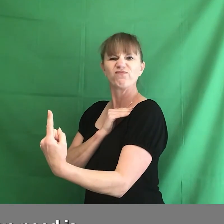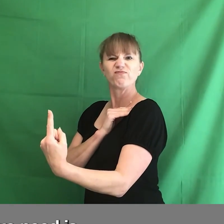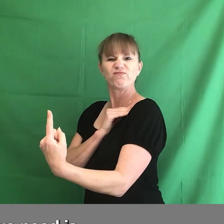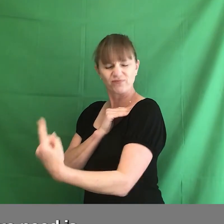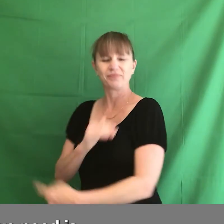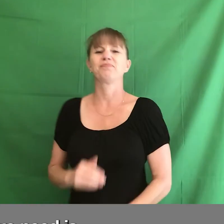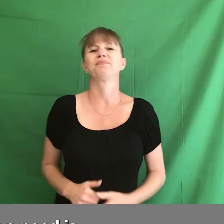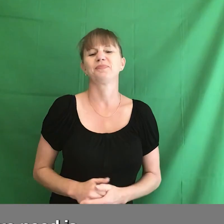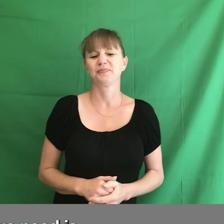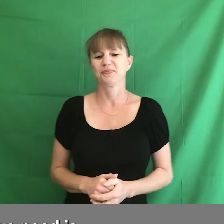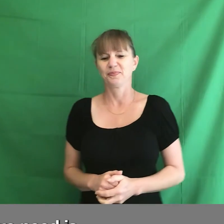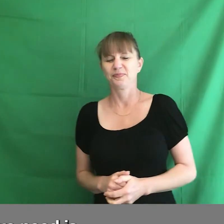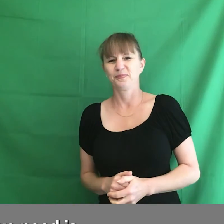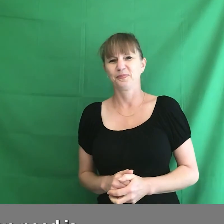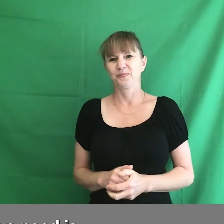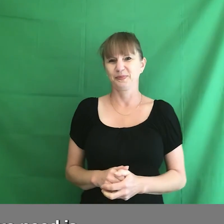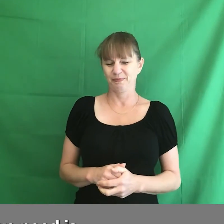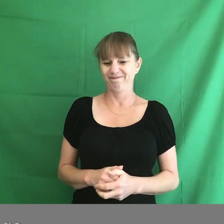individuality.